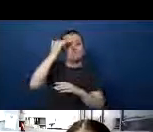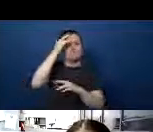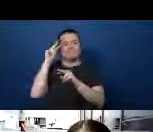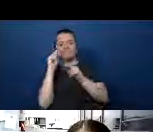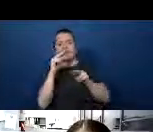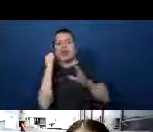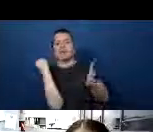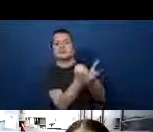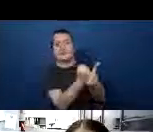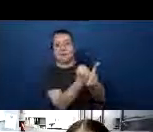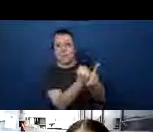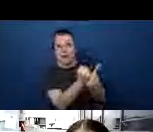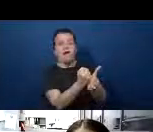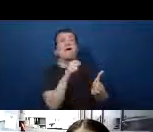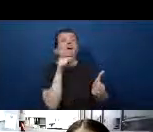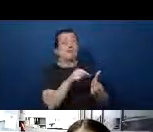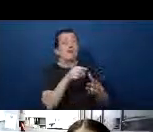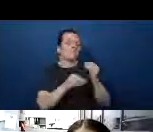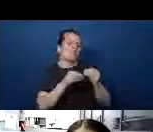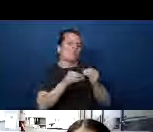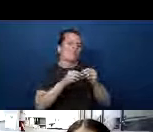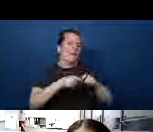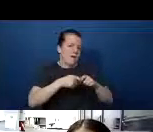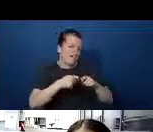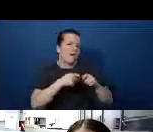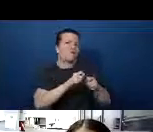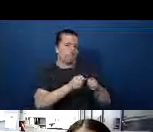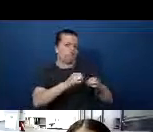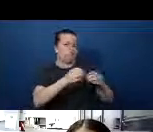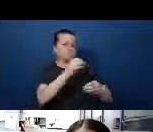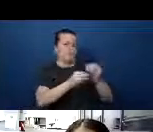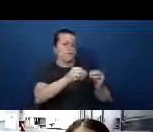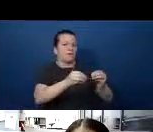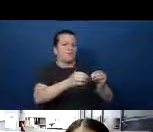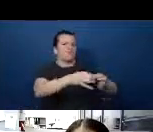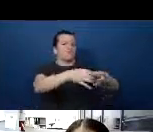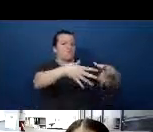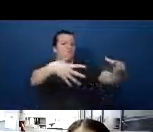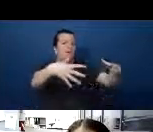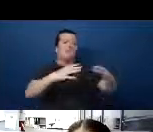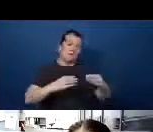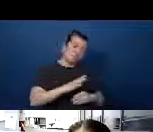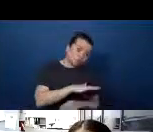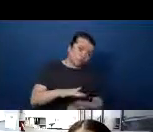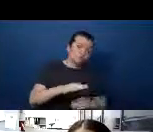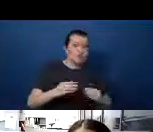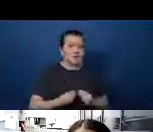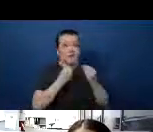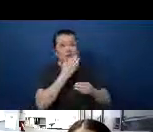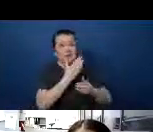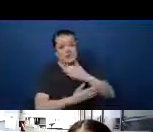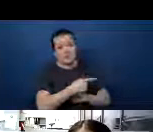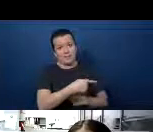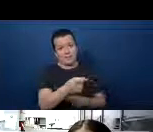perpetuate, justify, and reinforce school bullying upon children and youth with disability. In this process, it is